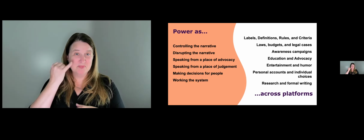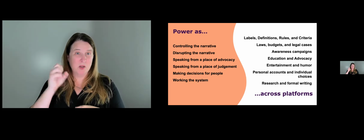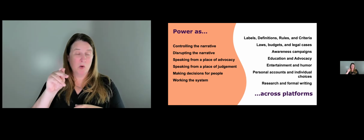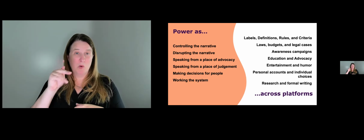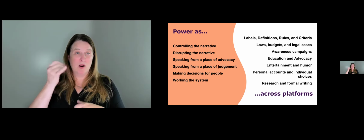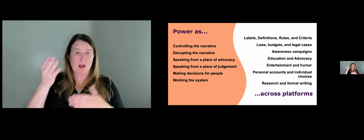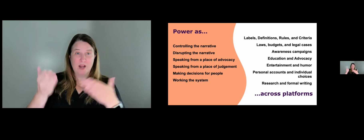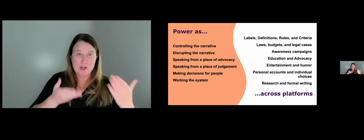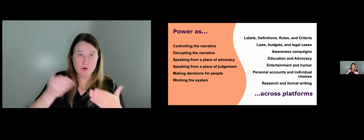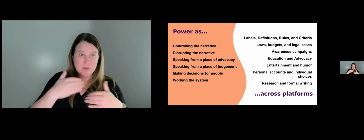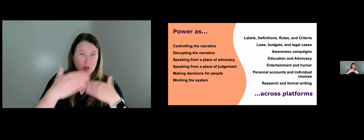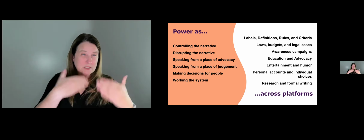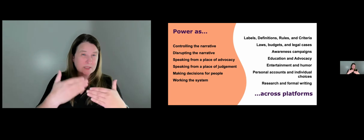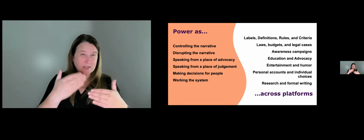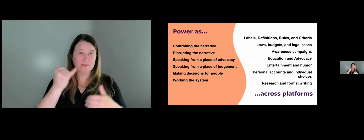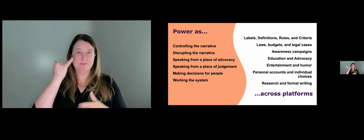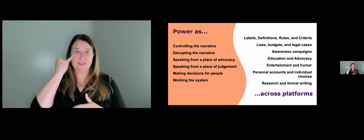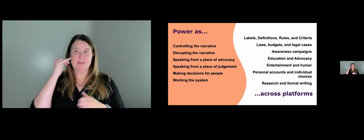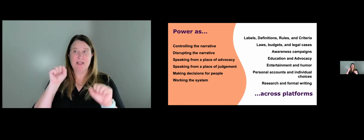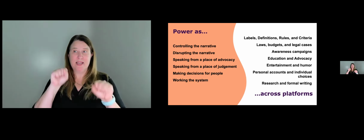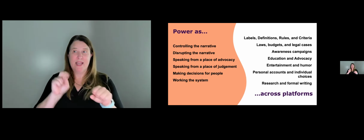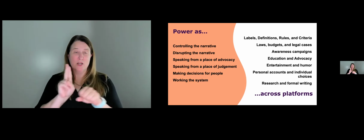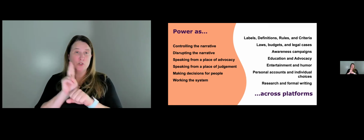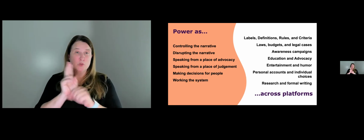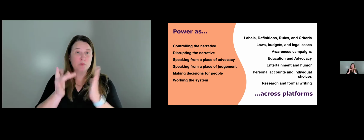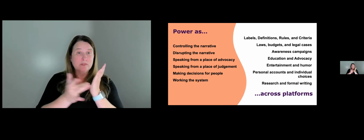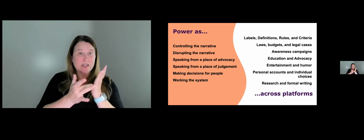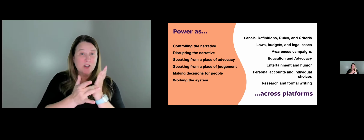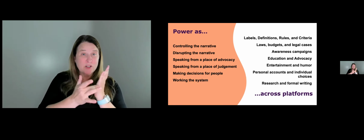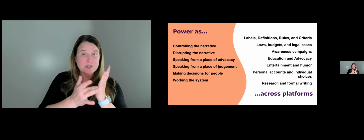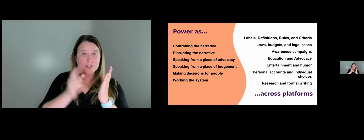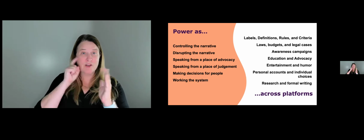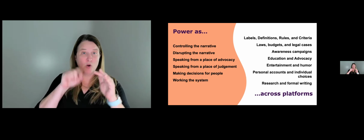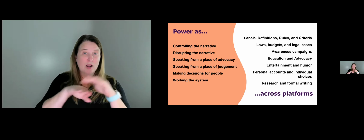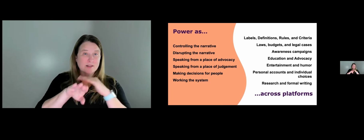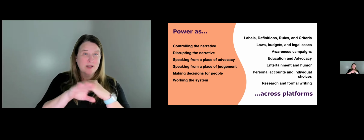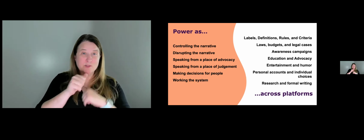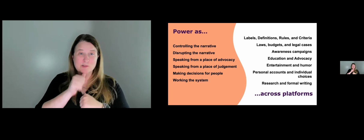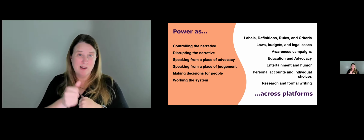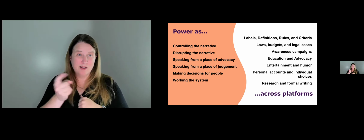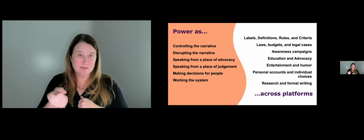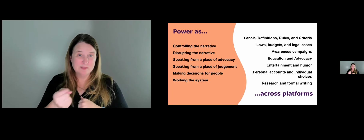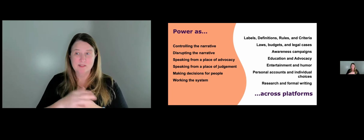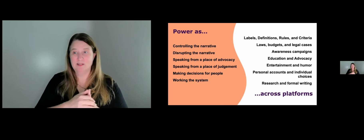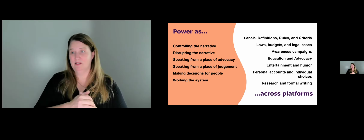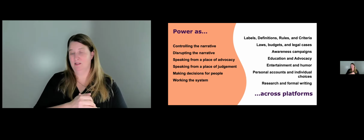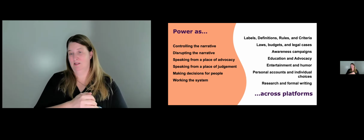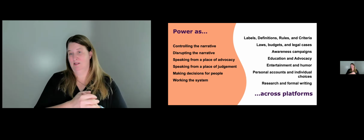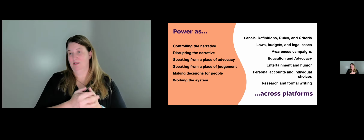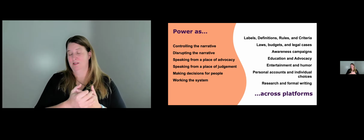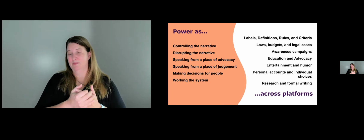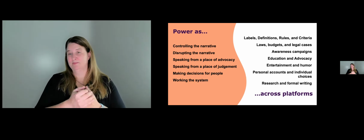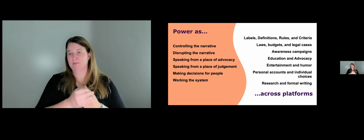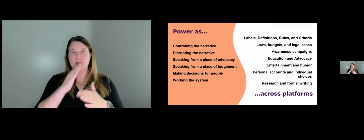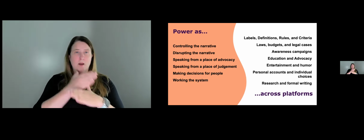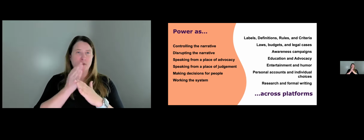also if they have accommodations, it's going to impact hiring processes. If they can use